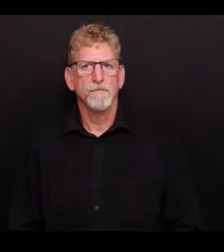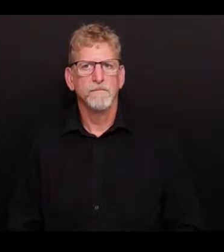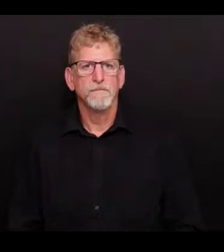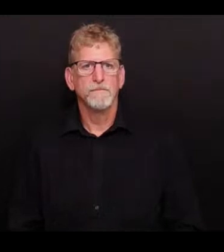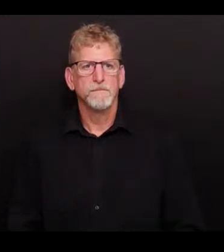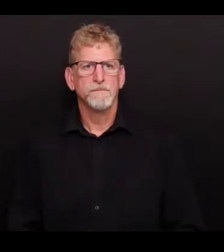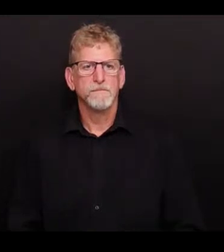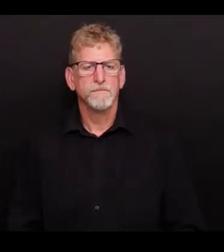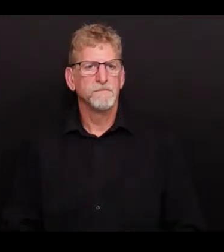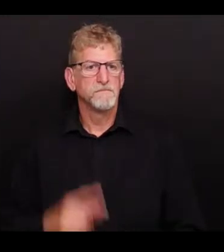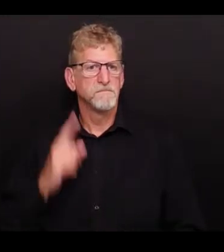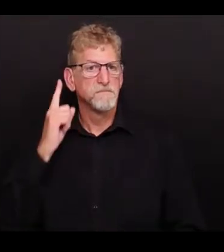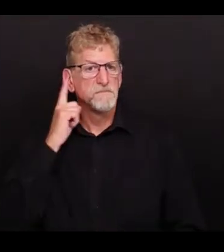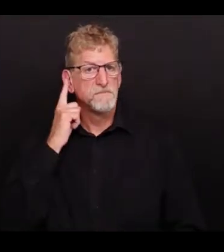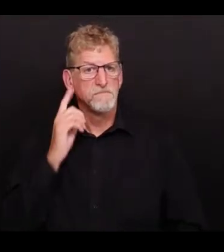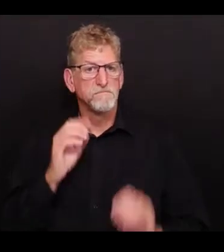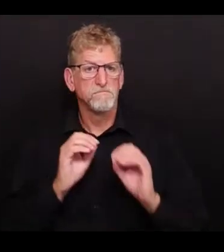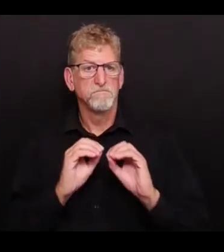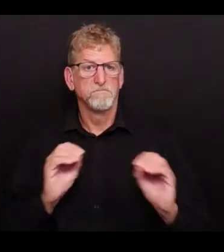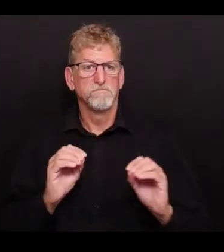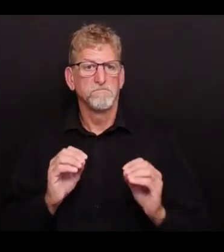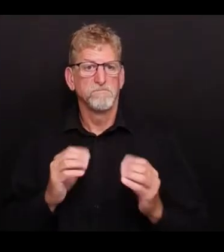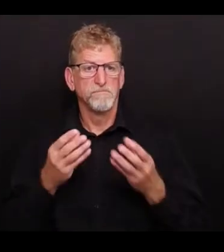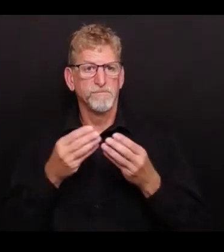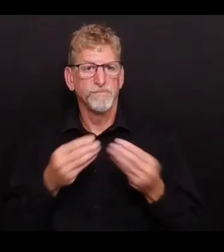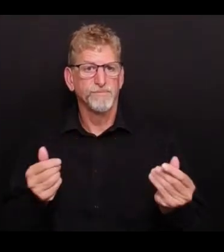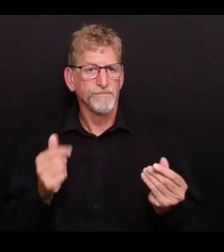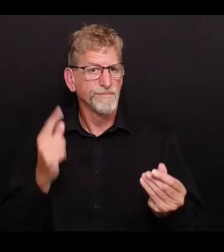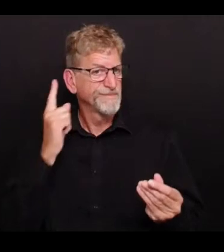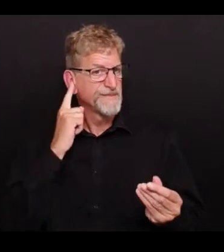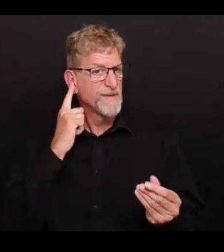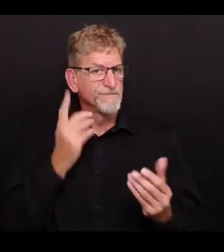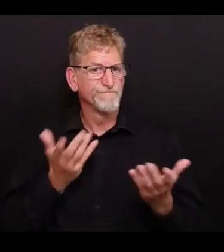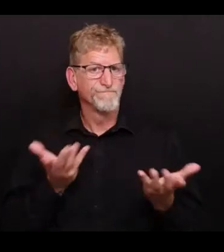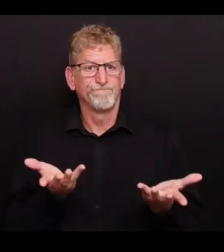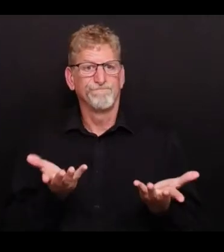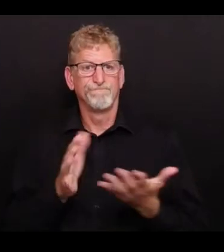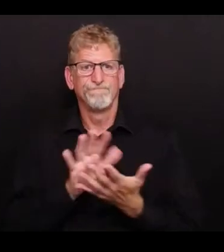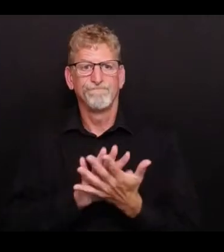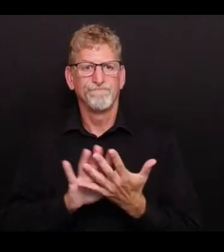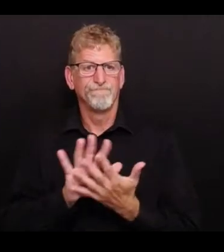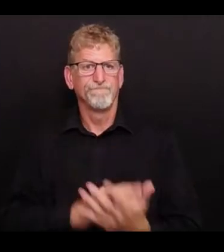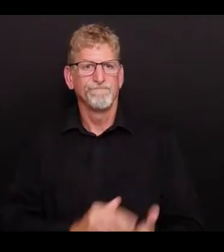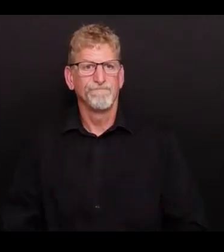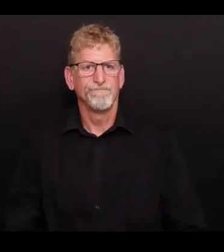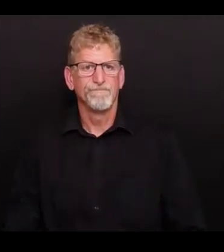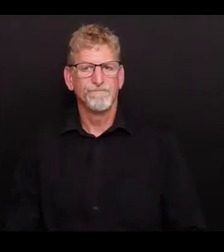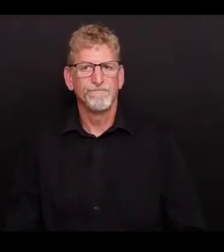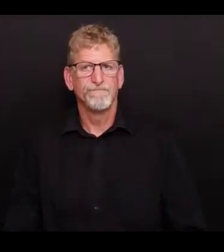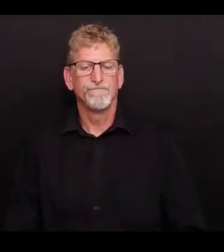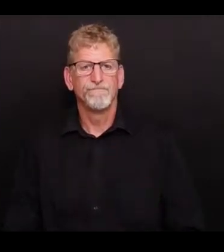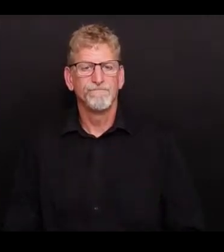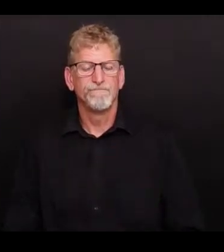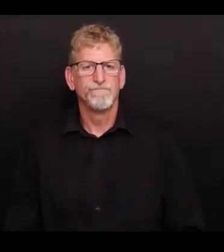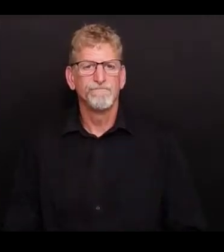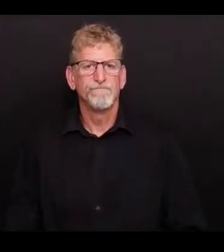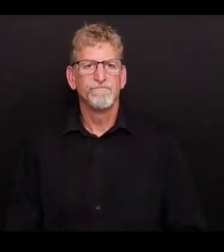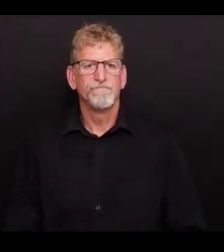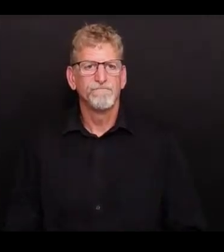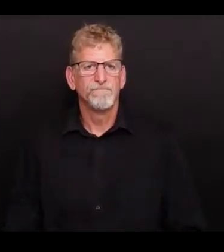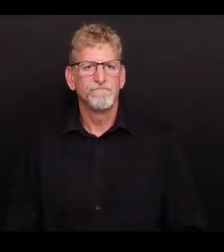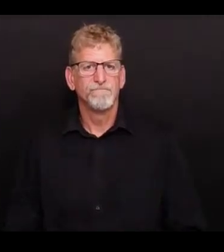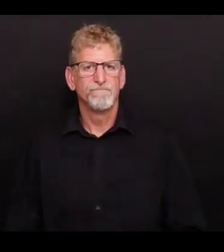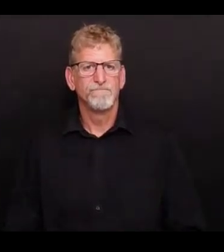and for American Indian Minnesotans is 56.1%. Regarding our place-based equity metrics using the